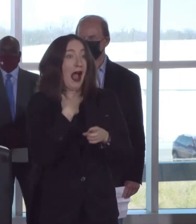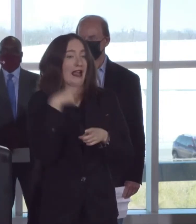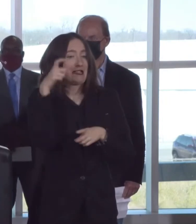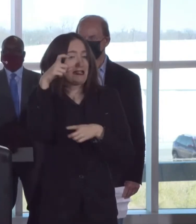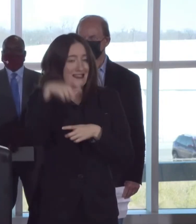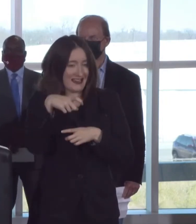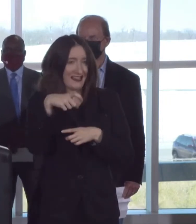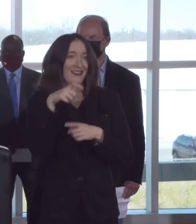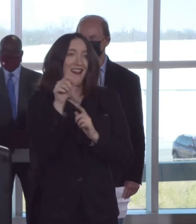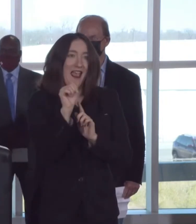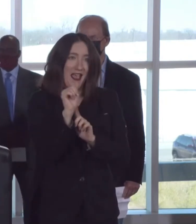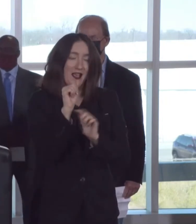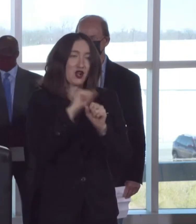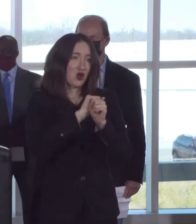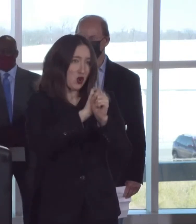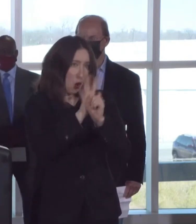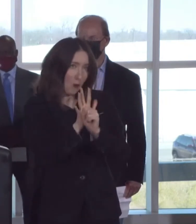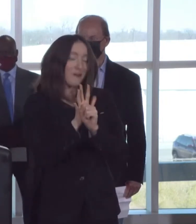doineedacovidtest.com. Let me get that right.